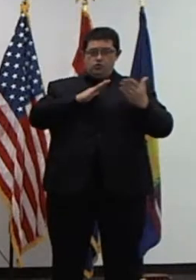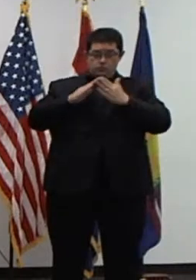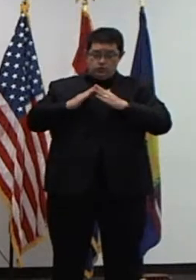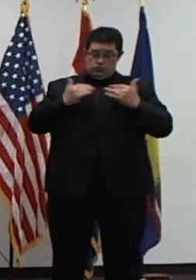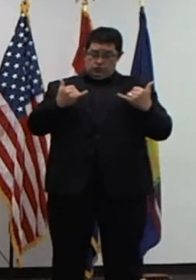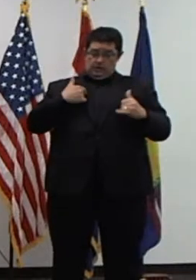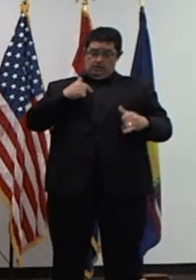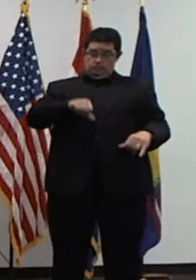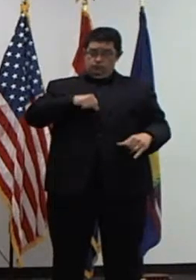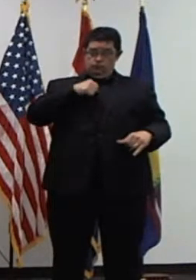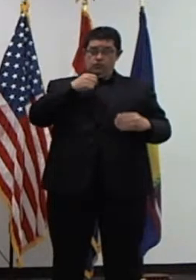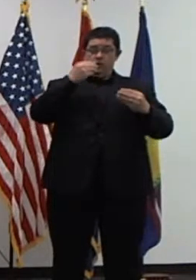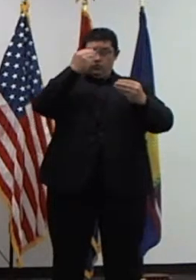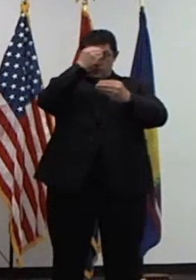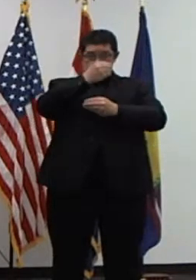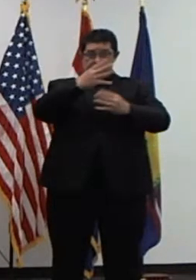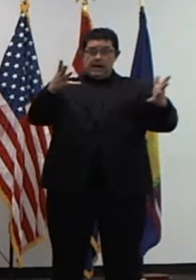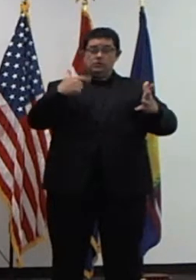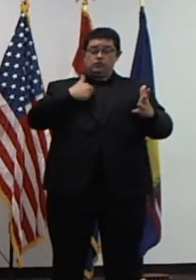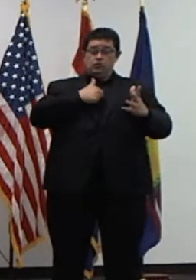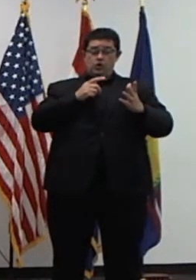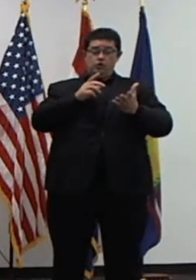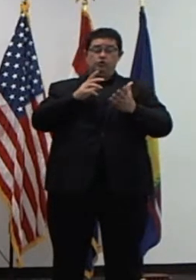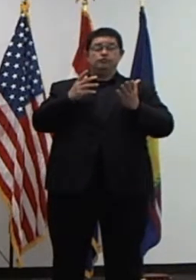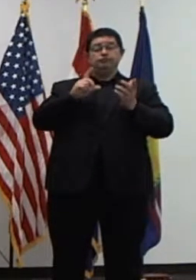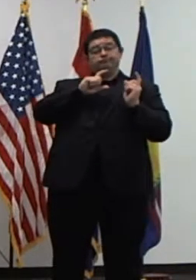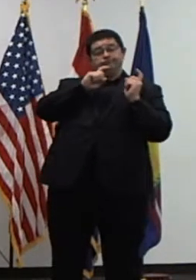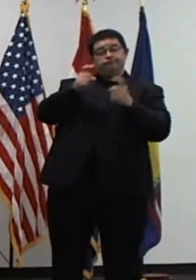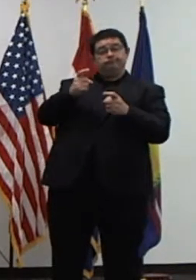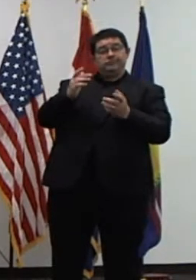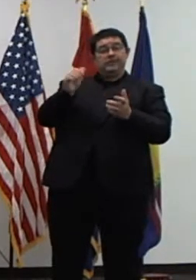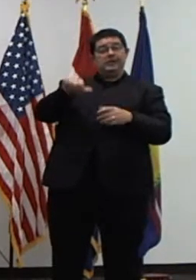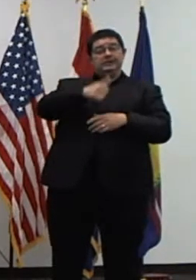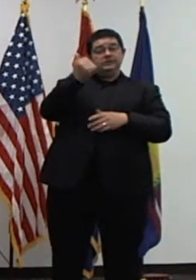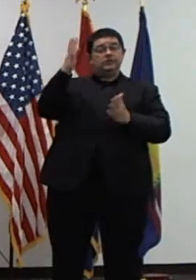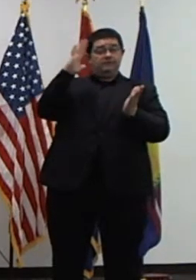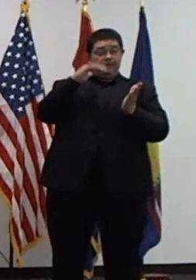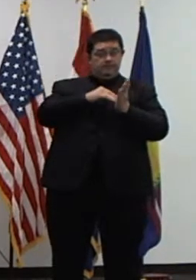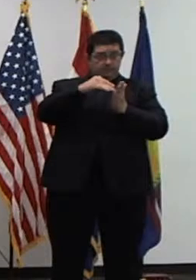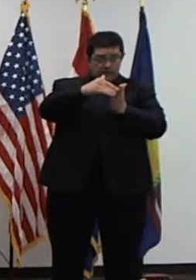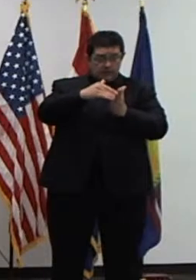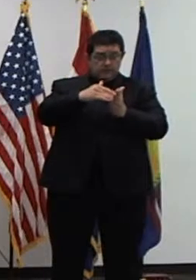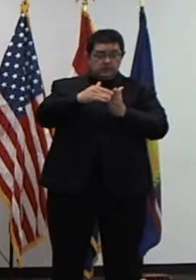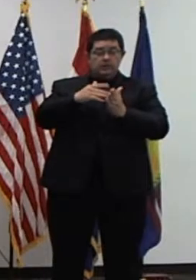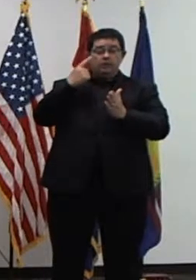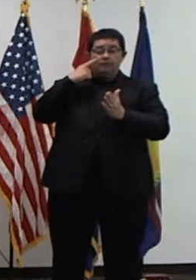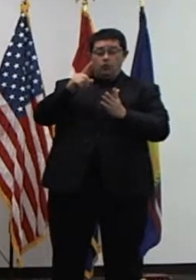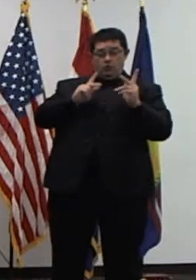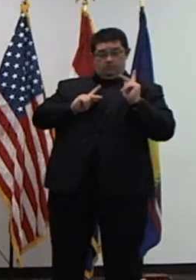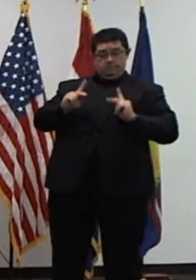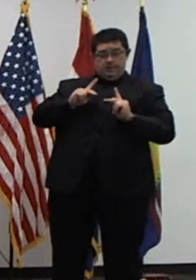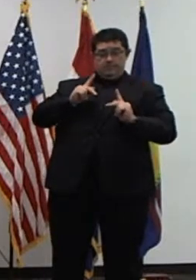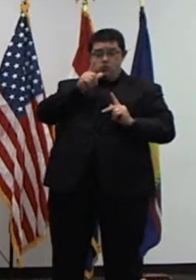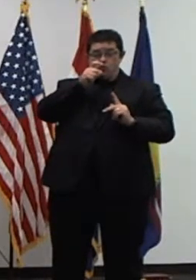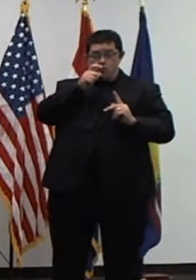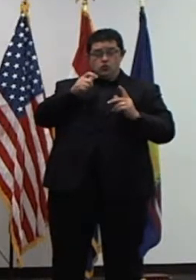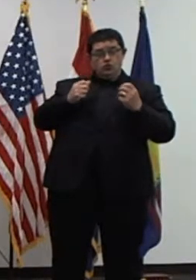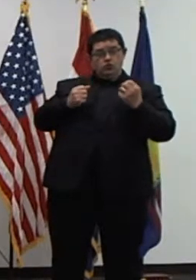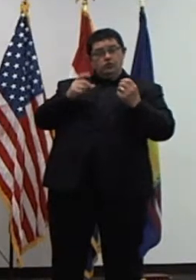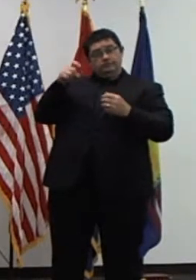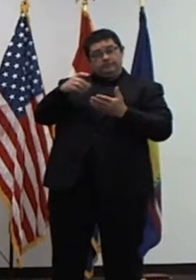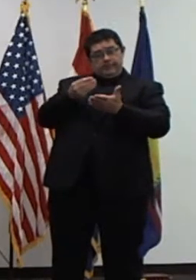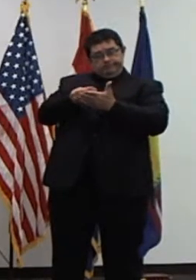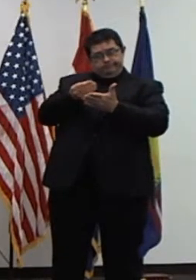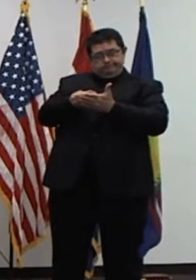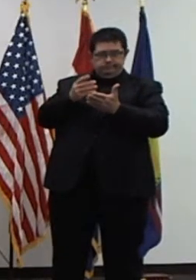that we're committing an additional $5 million in federal funds to help our residents fund their basic needs at home. About $2